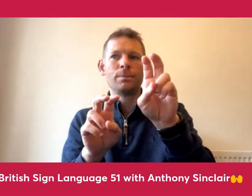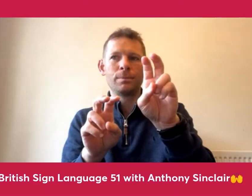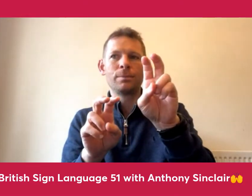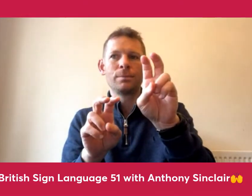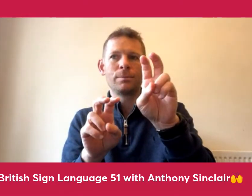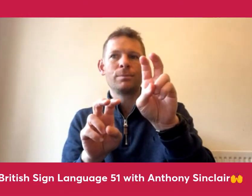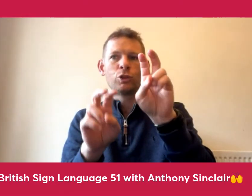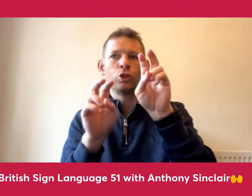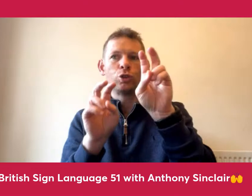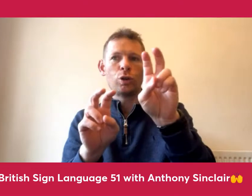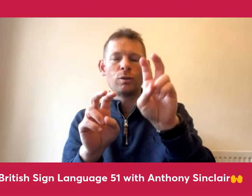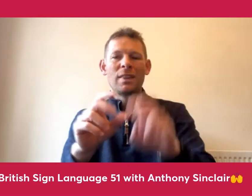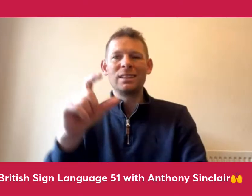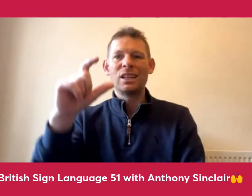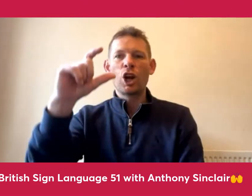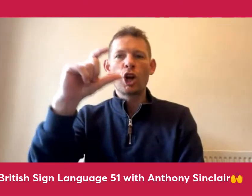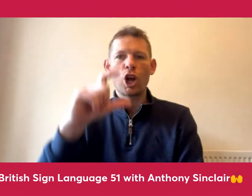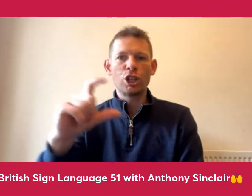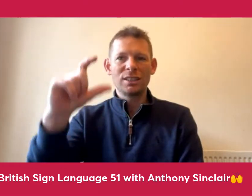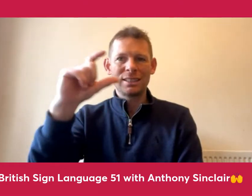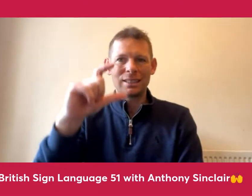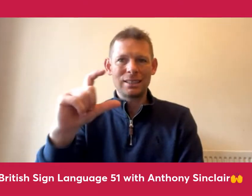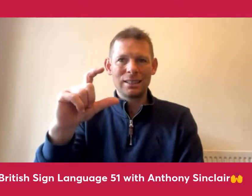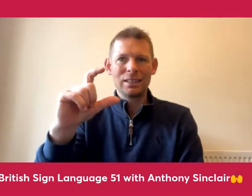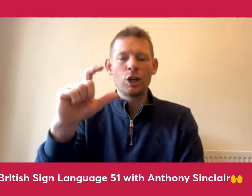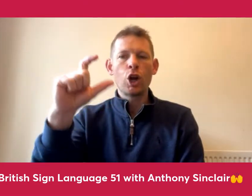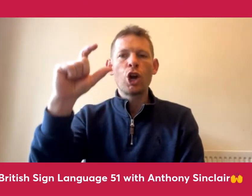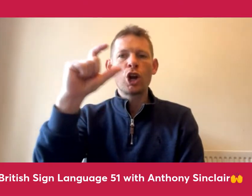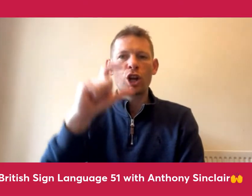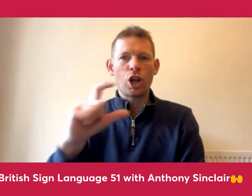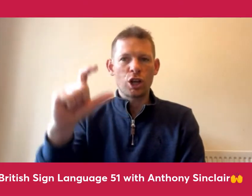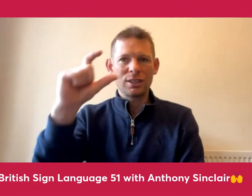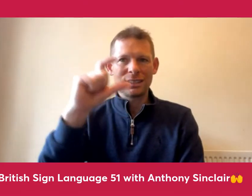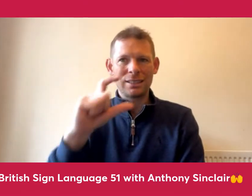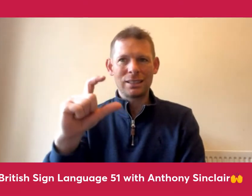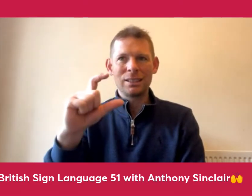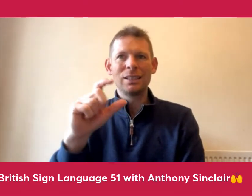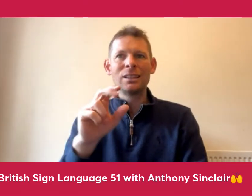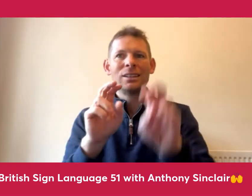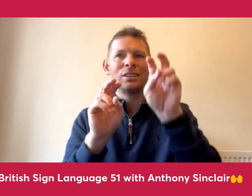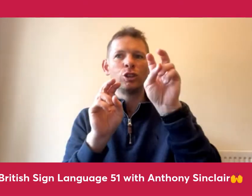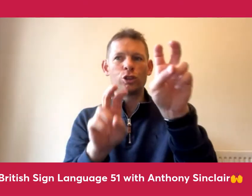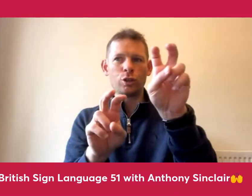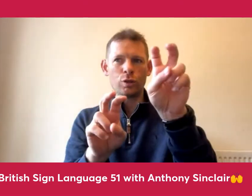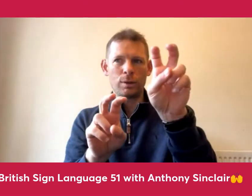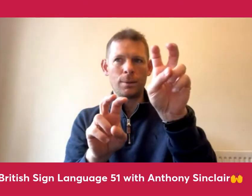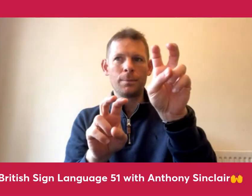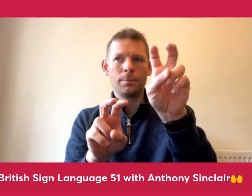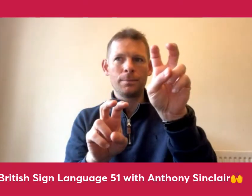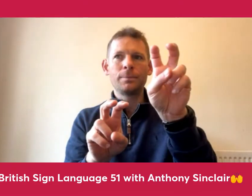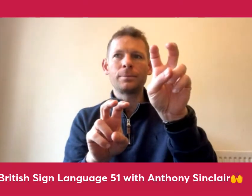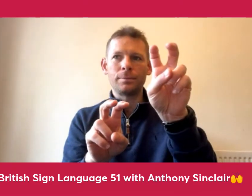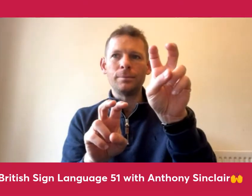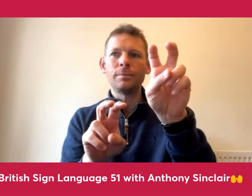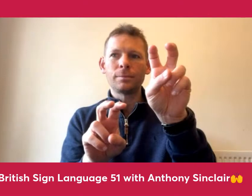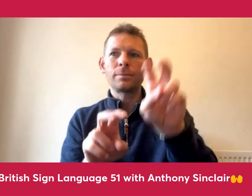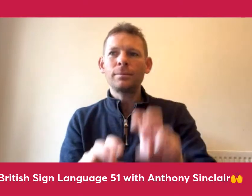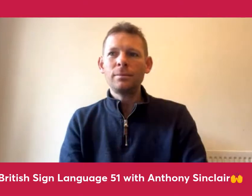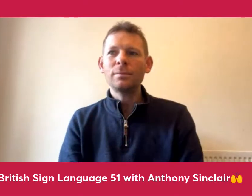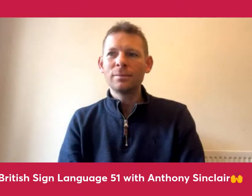think. So I think that's a sign for county. So county and Durham.